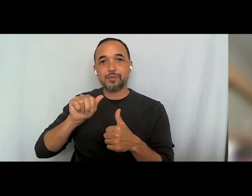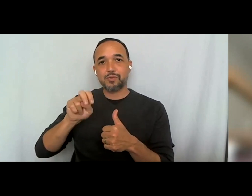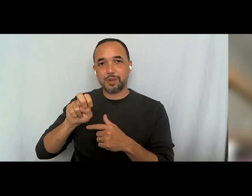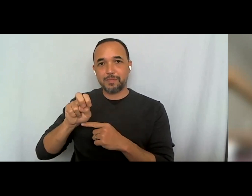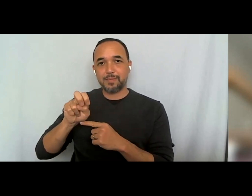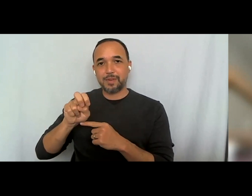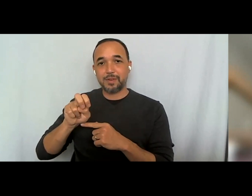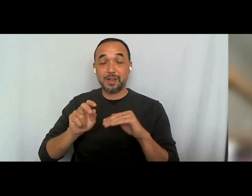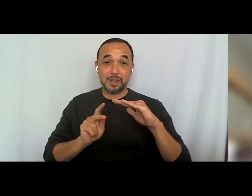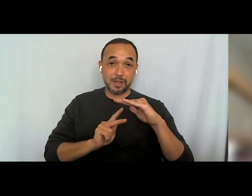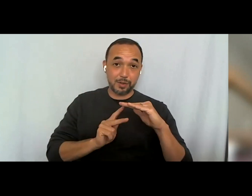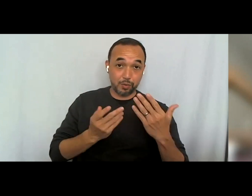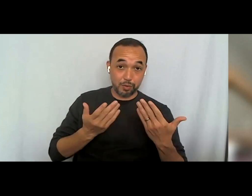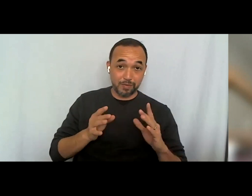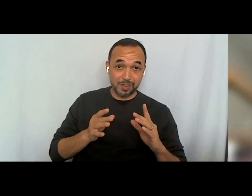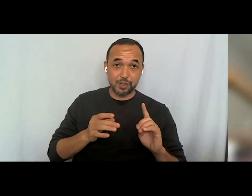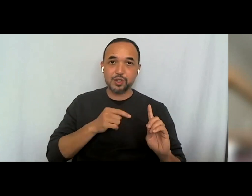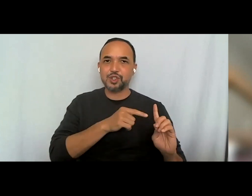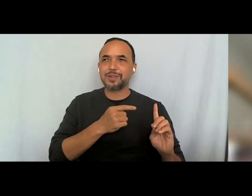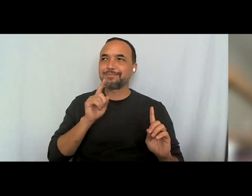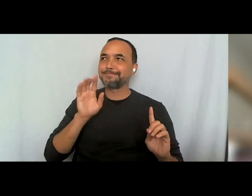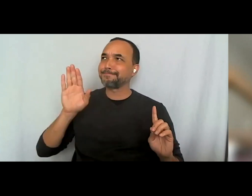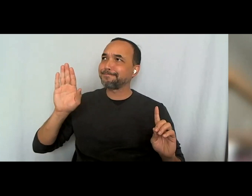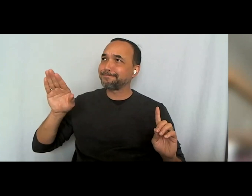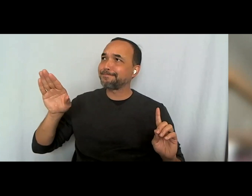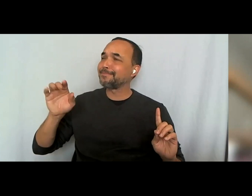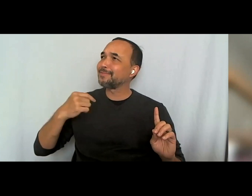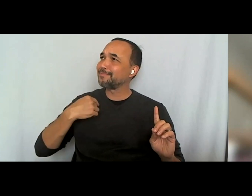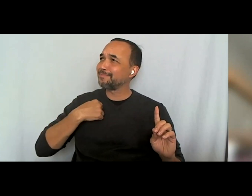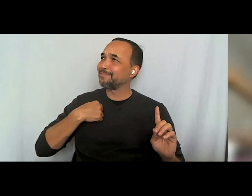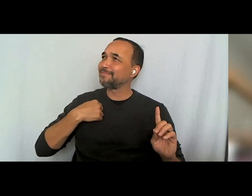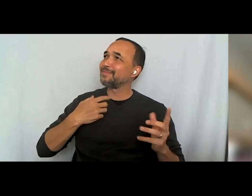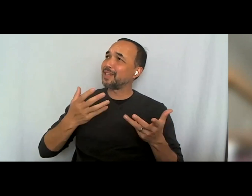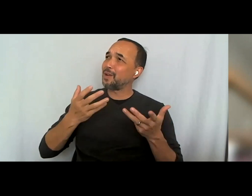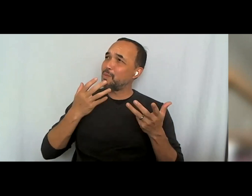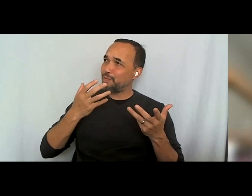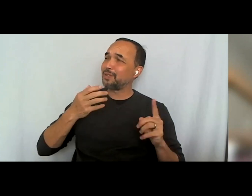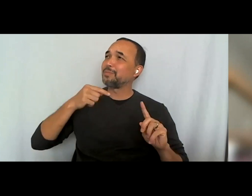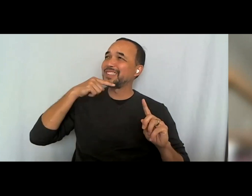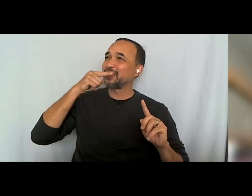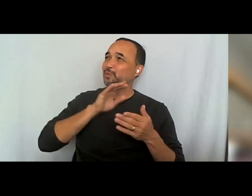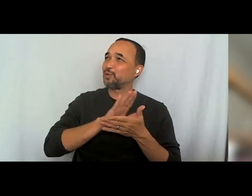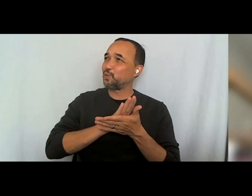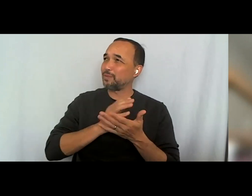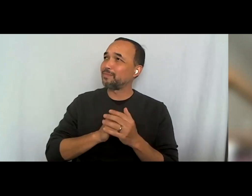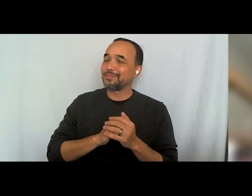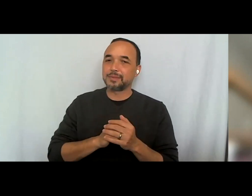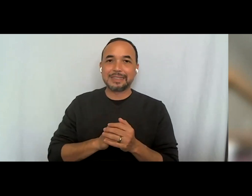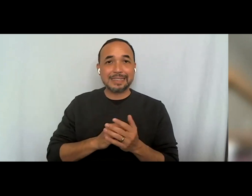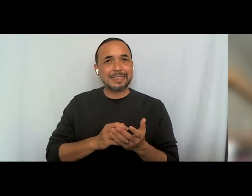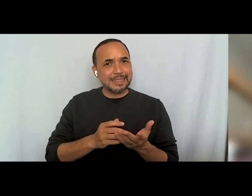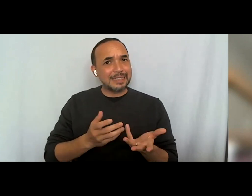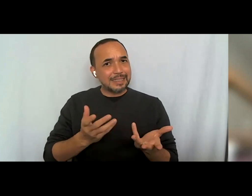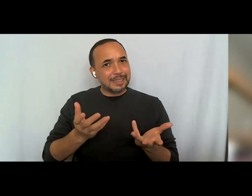After kindergarten, he expressed he wanted to go to a hearing school. And we wanted to support that